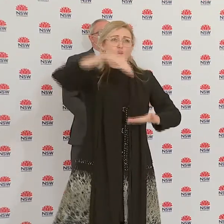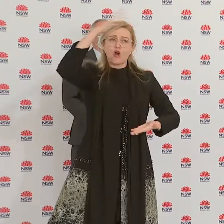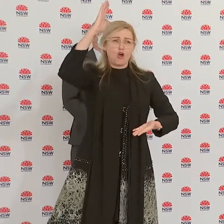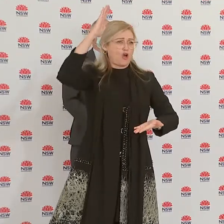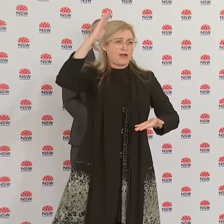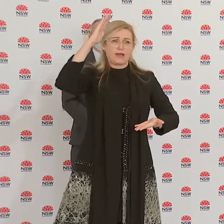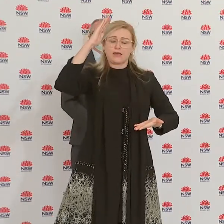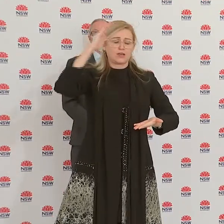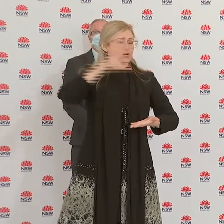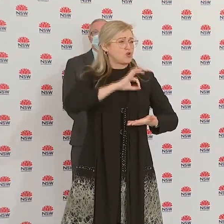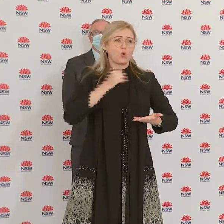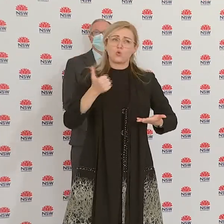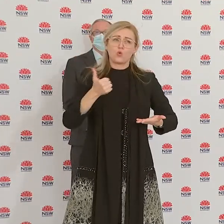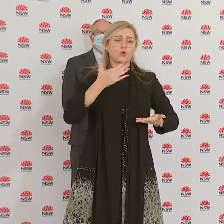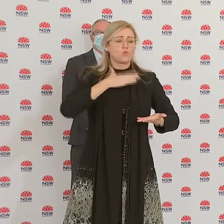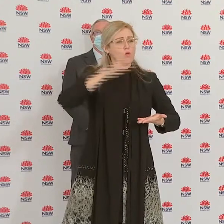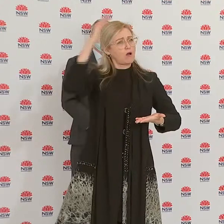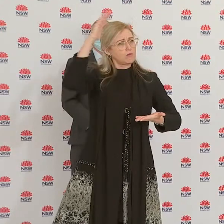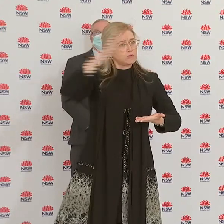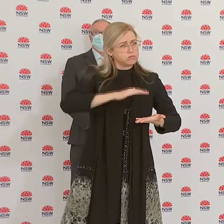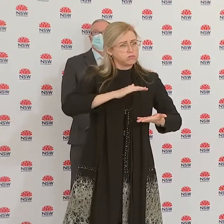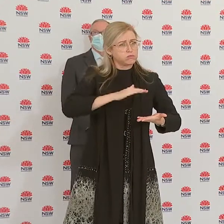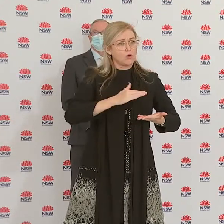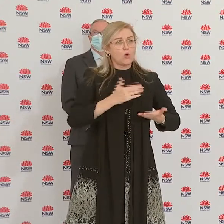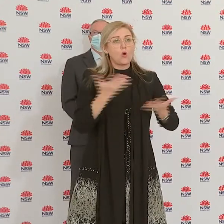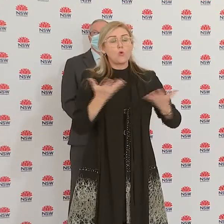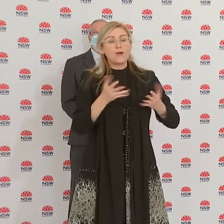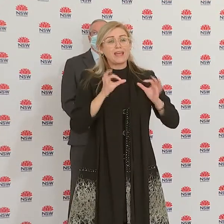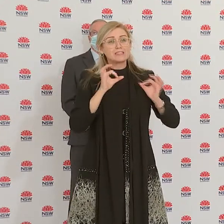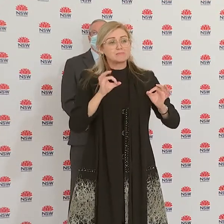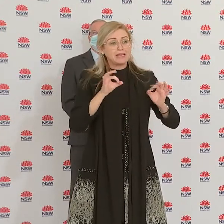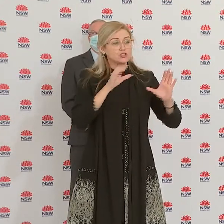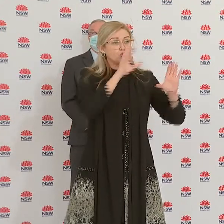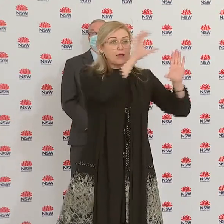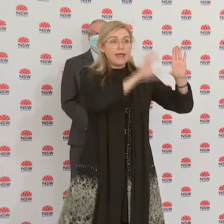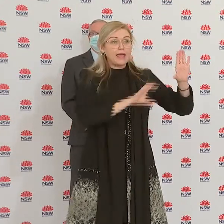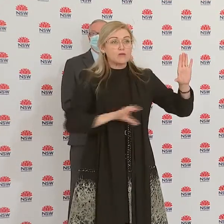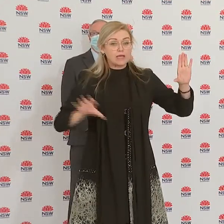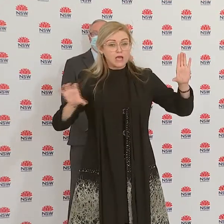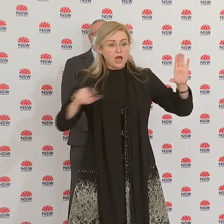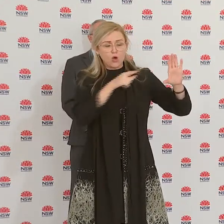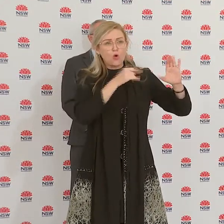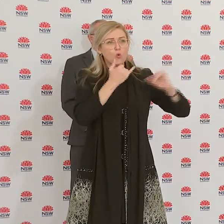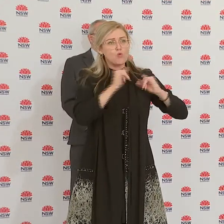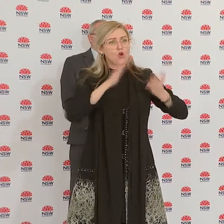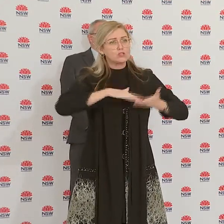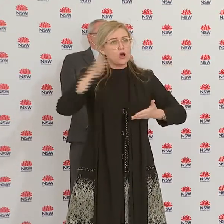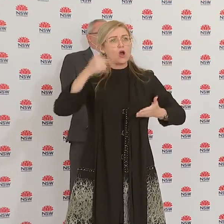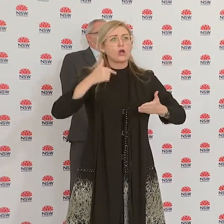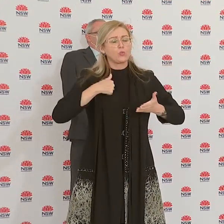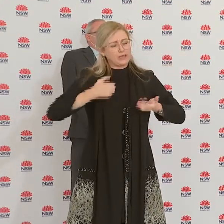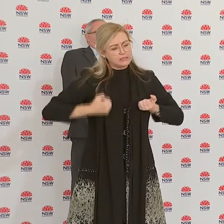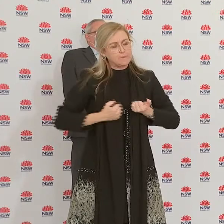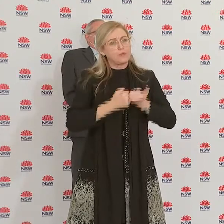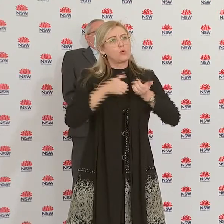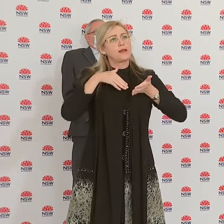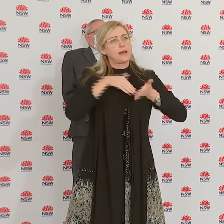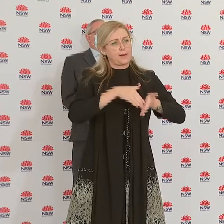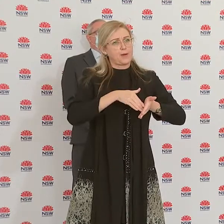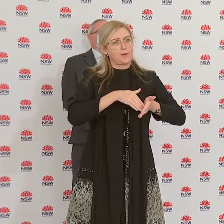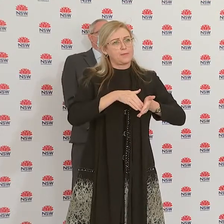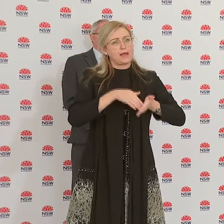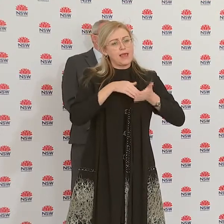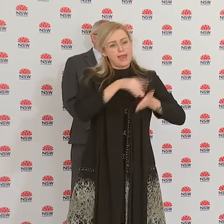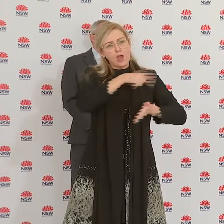support affected communities, to make testing readily available, to put support in place so that communities can adhere to the